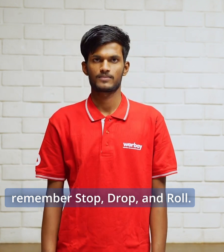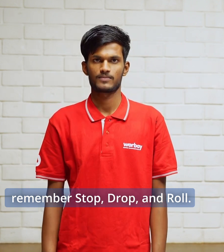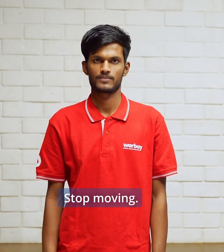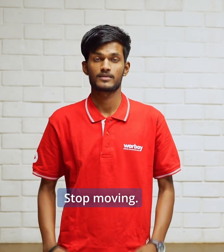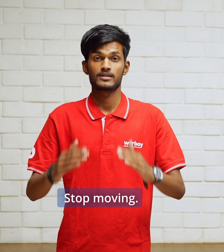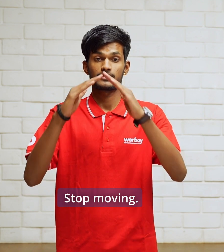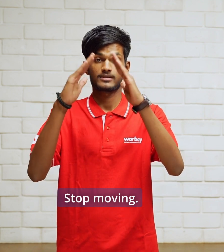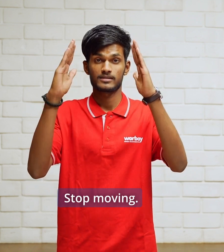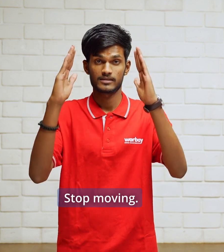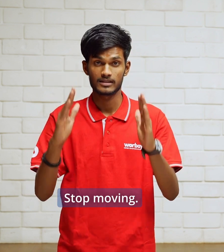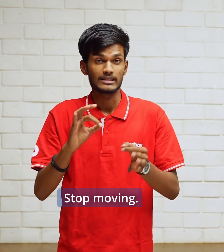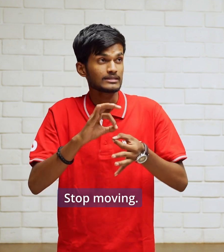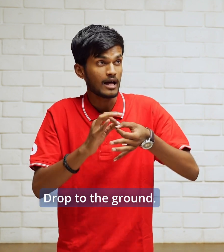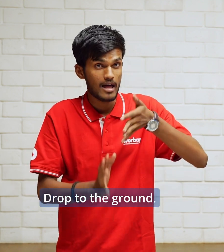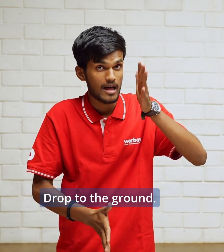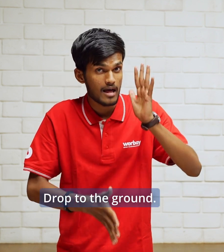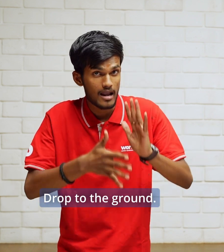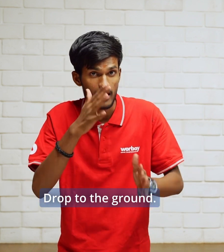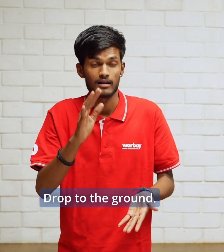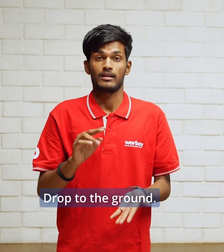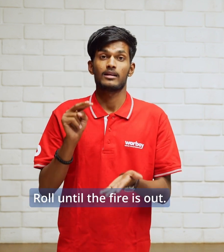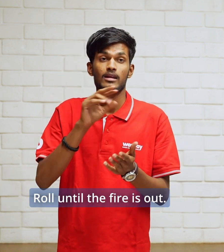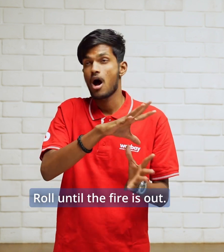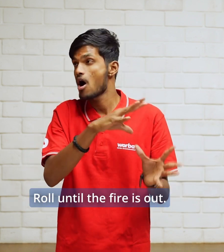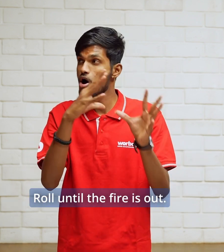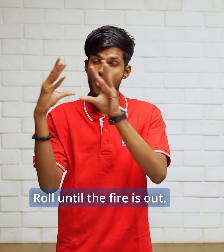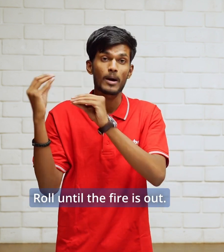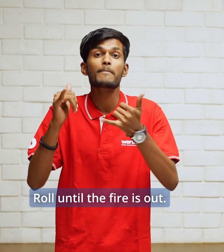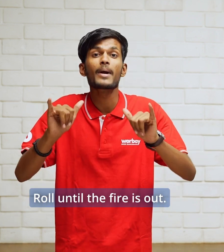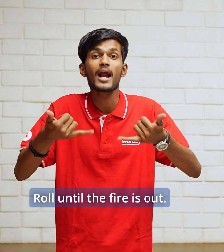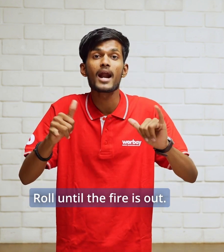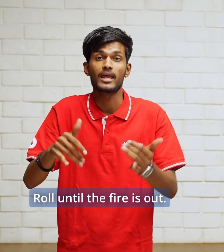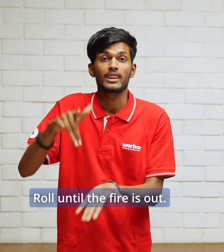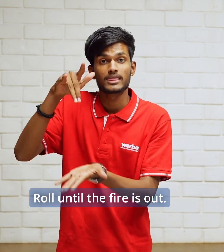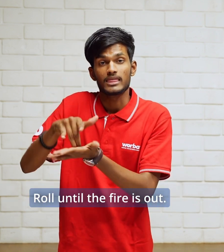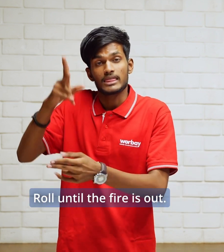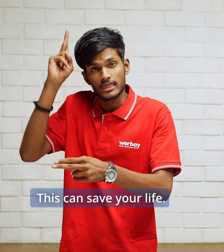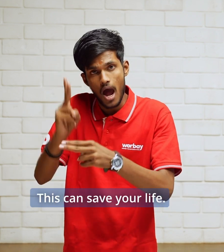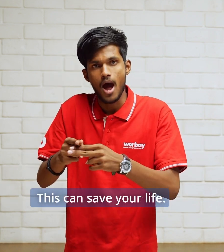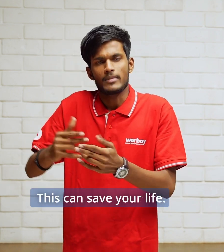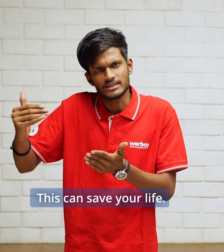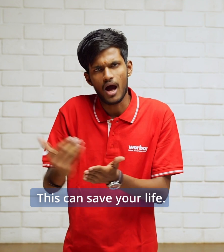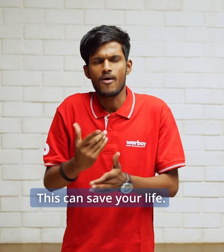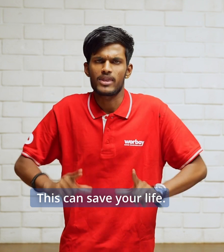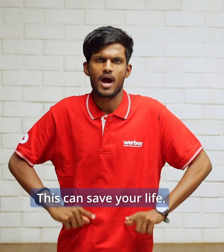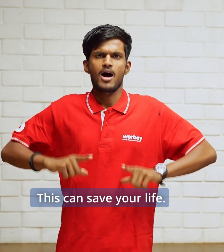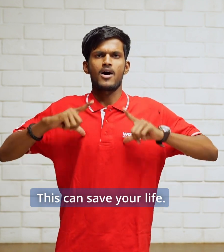Stop moving. Drop to the ground. Roll until the fire is out. This can save your life.